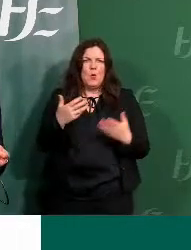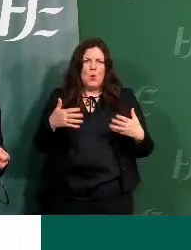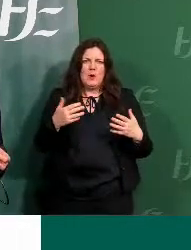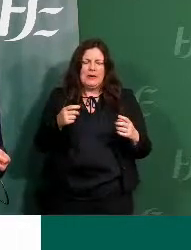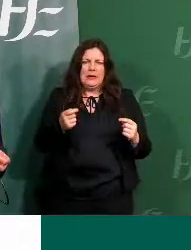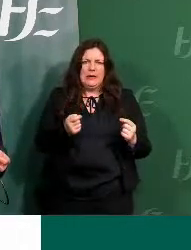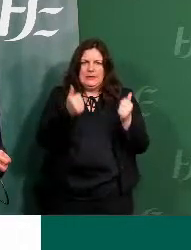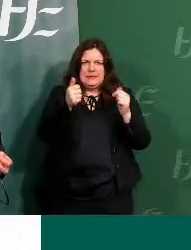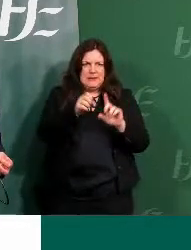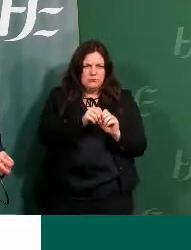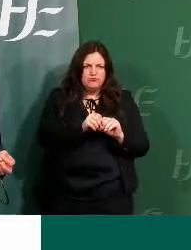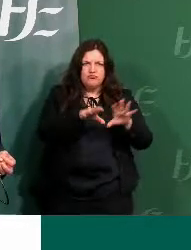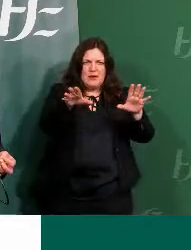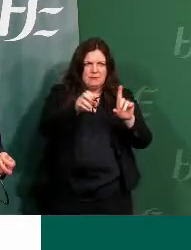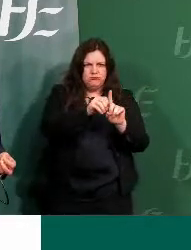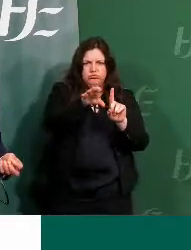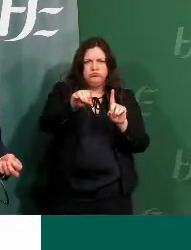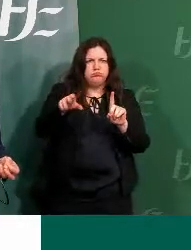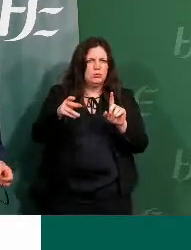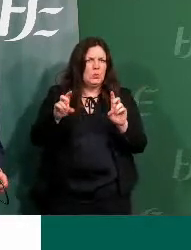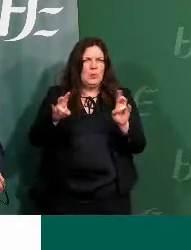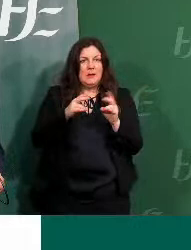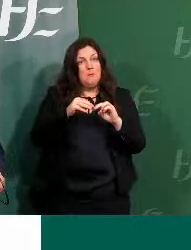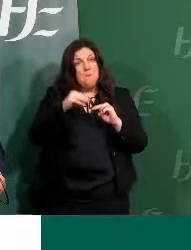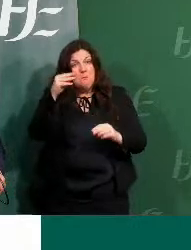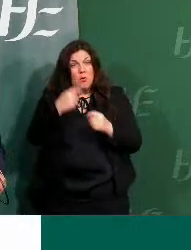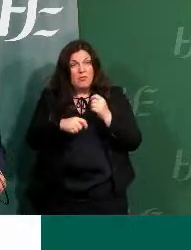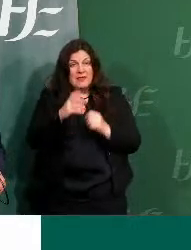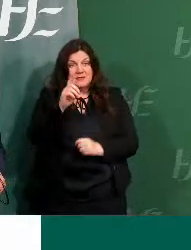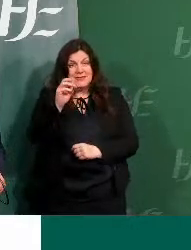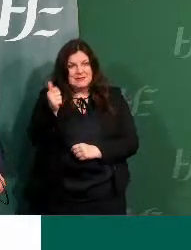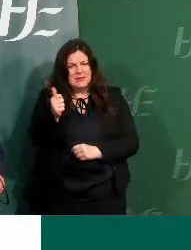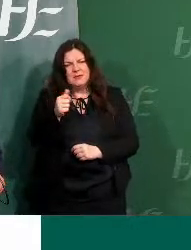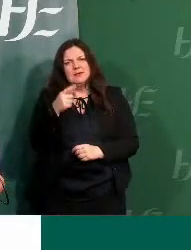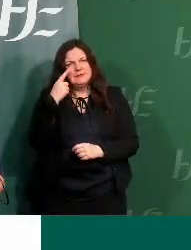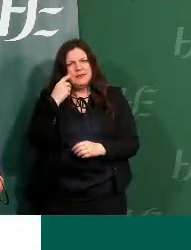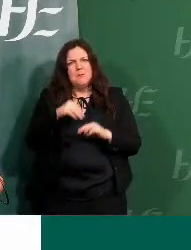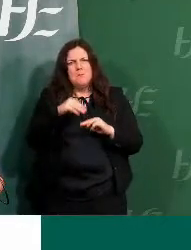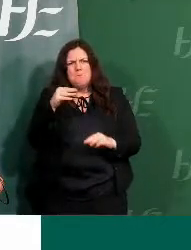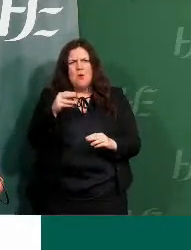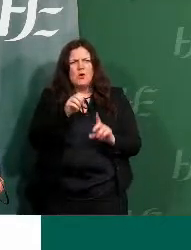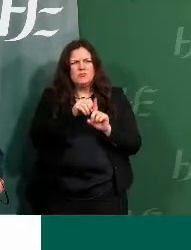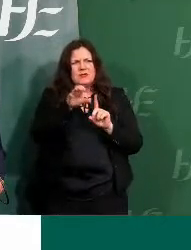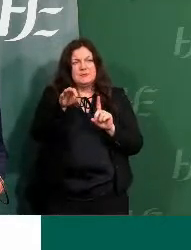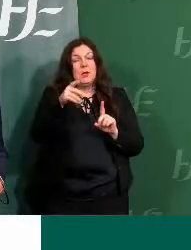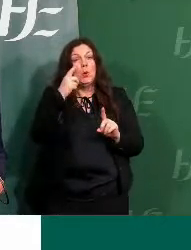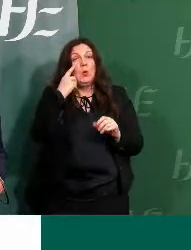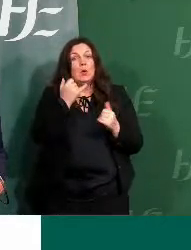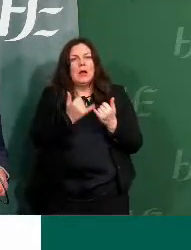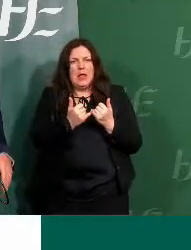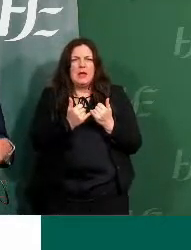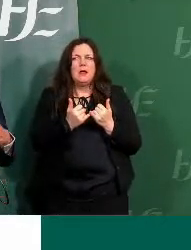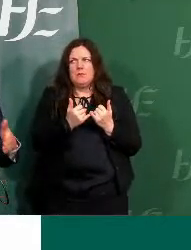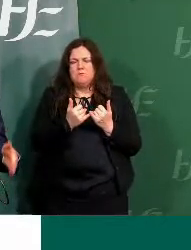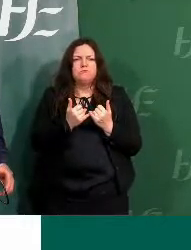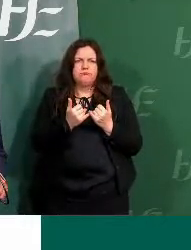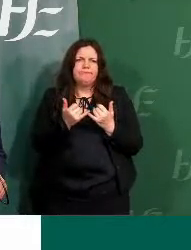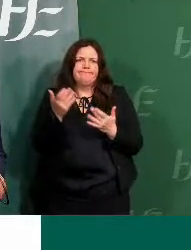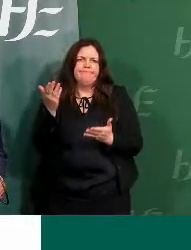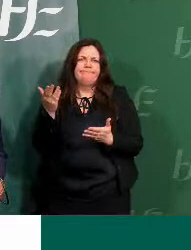Delta. Why is that? Well, first of all, it's a function of 2 things. One, how much more transmissible is it? And it certainly seems likely, based on all